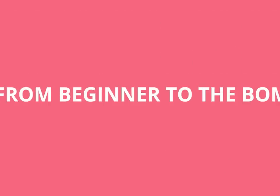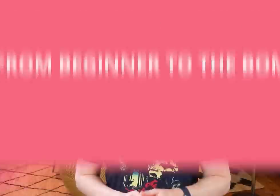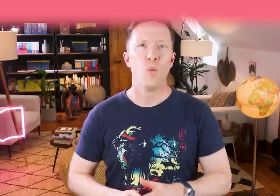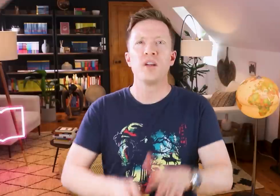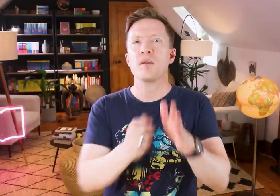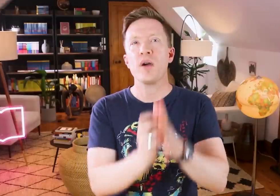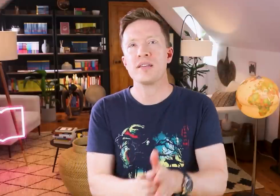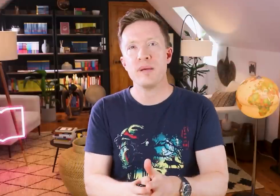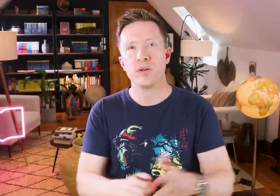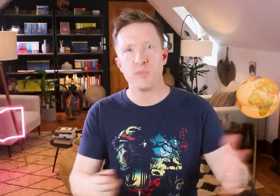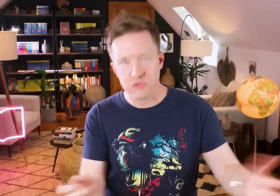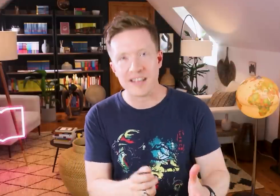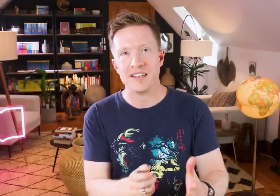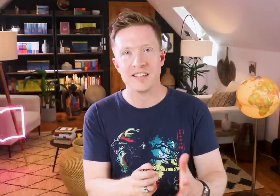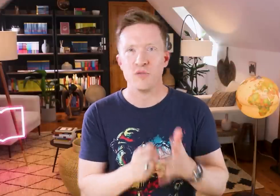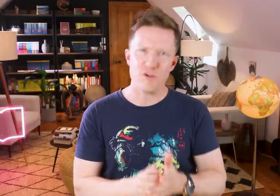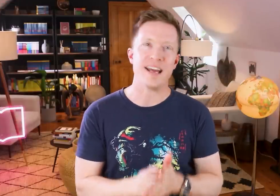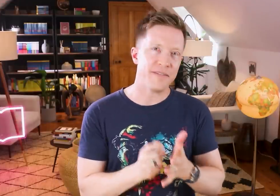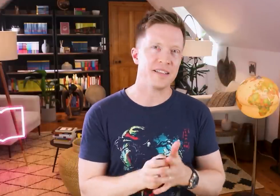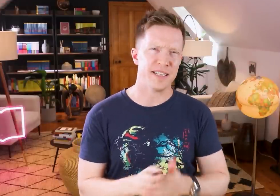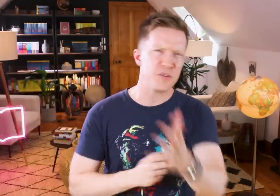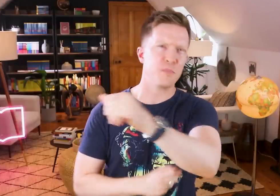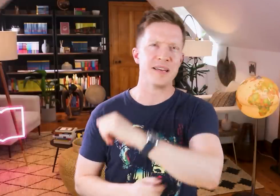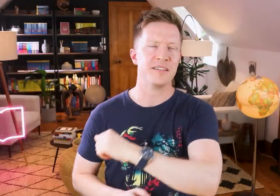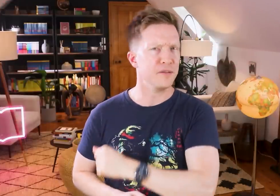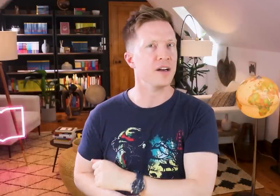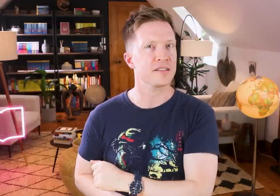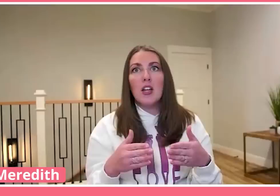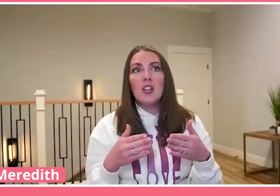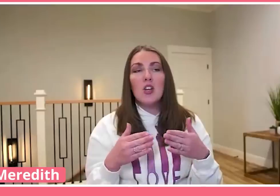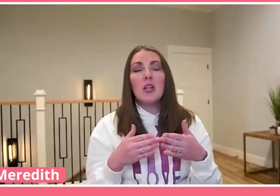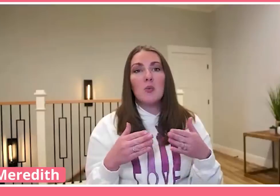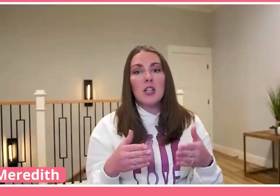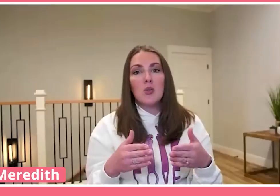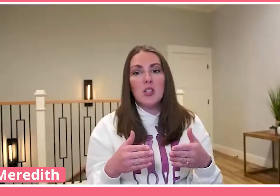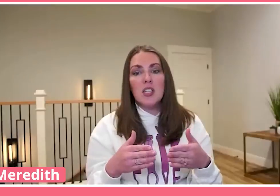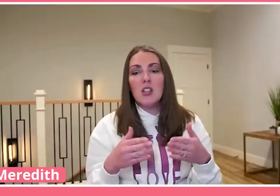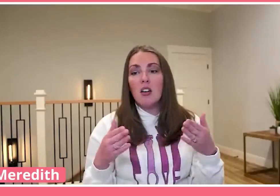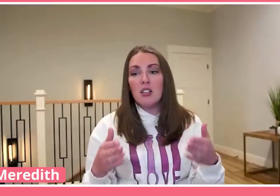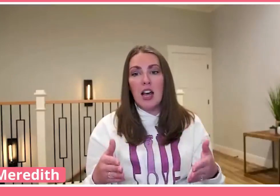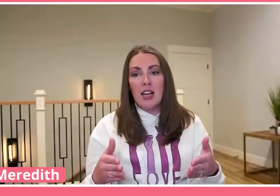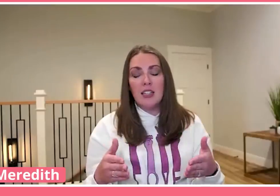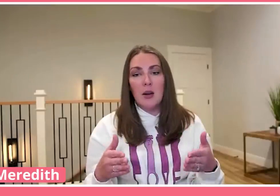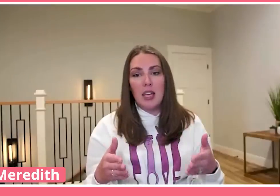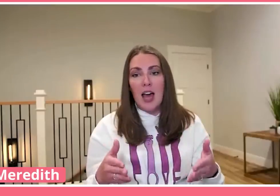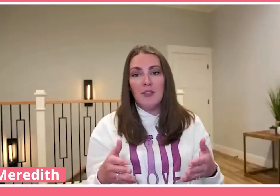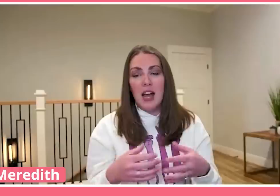What are some ways that people can practice really effectively? Give us your best advice. So many resources online that we have now.